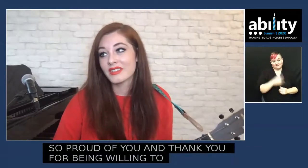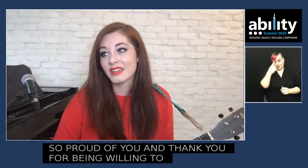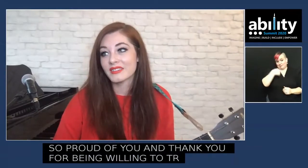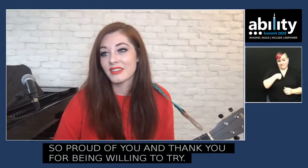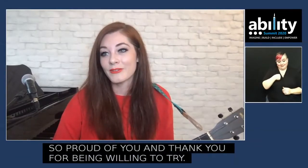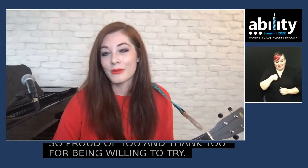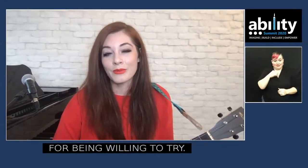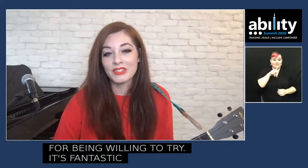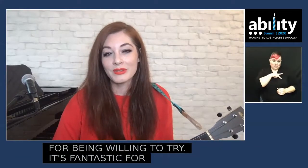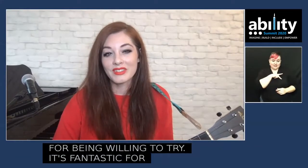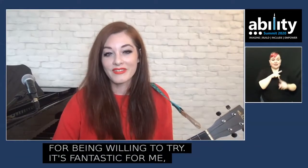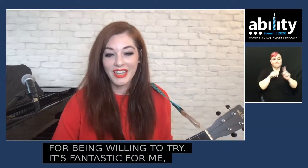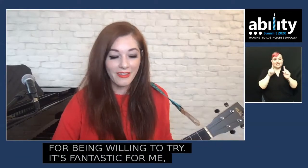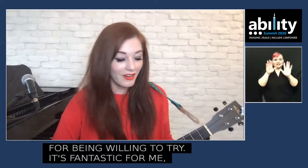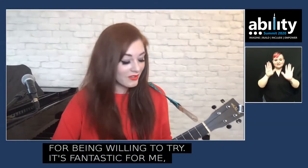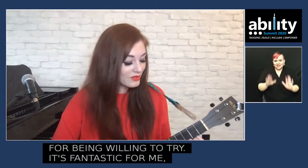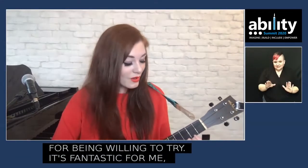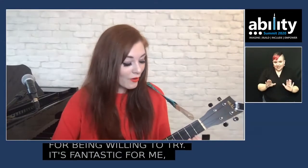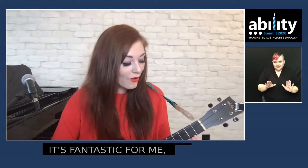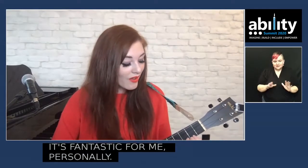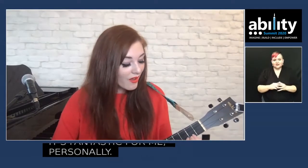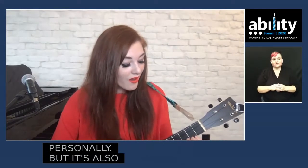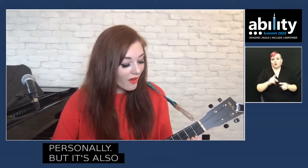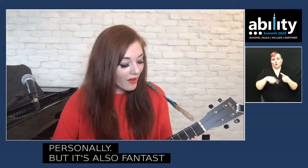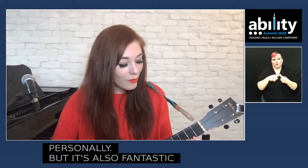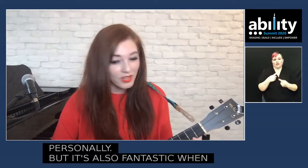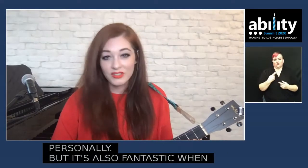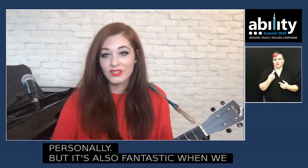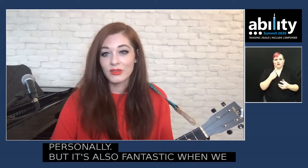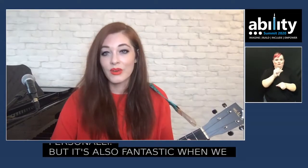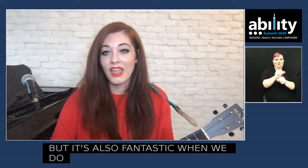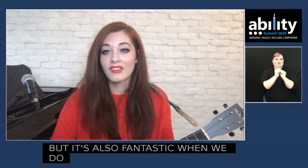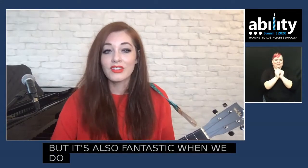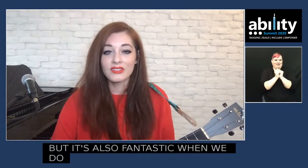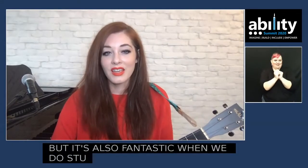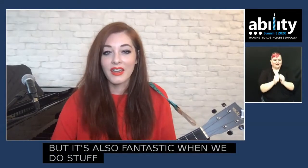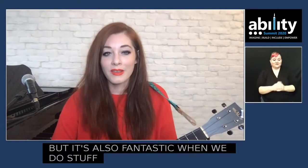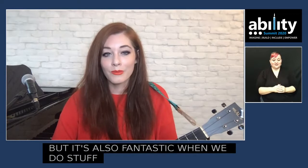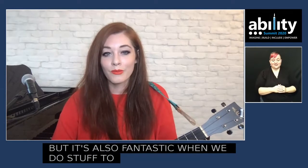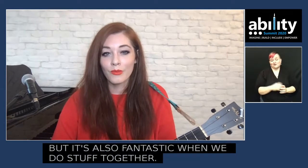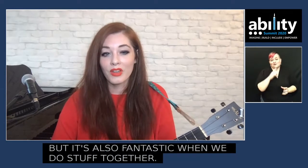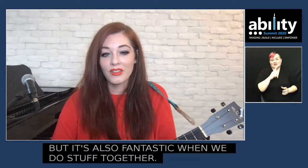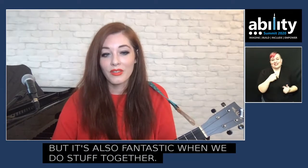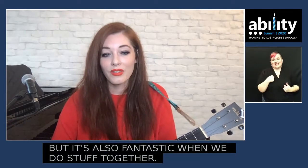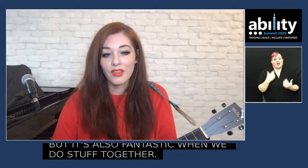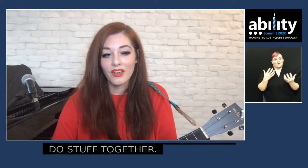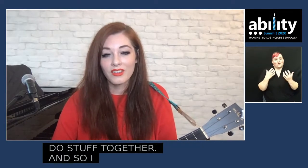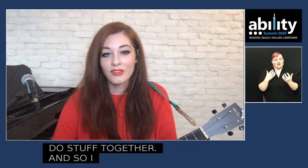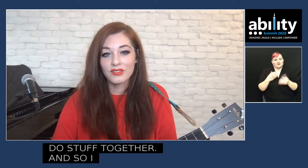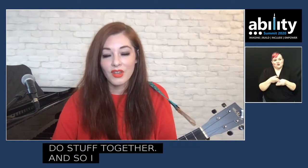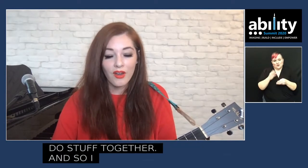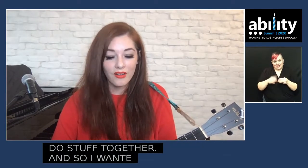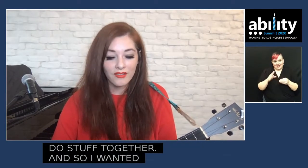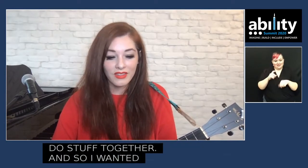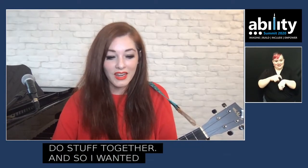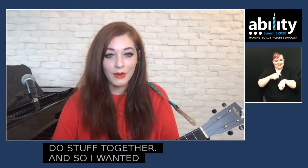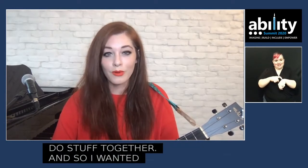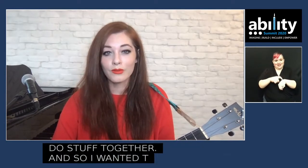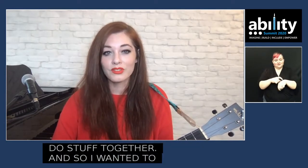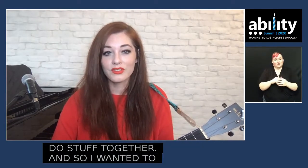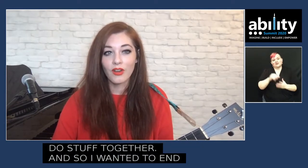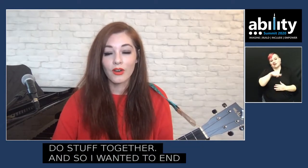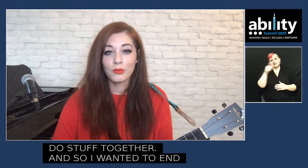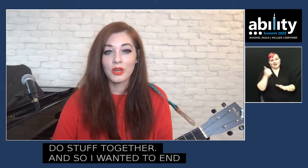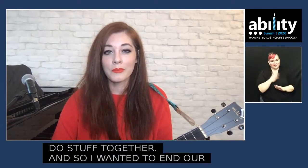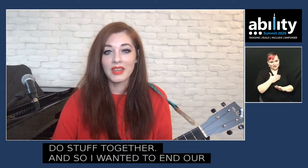it's also fantastic when we do stuff together. And so I wanted to end our time with another song that